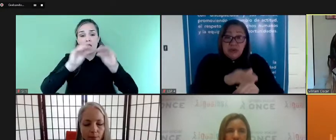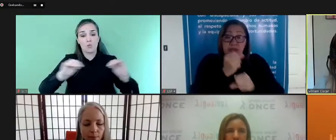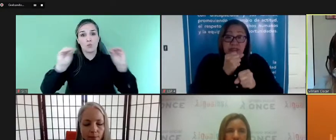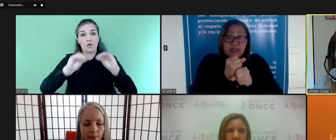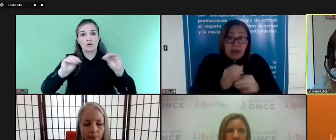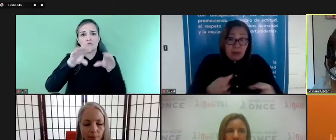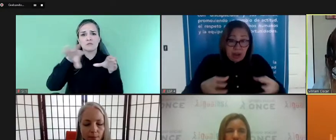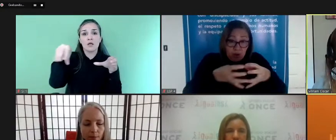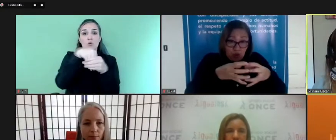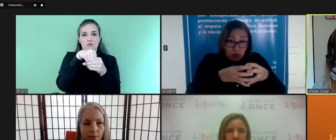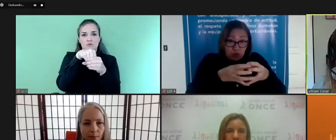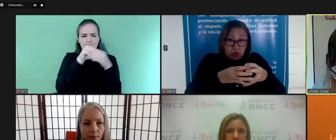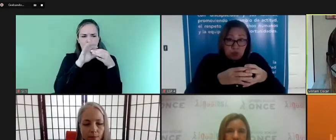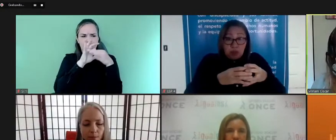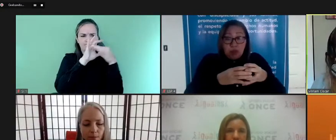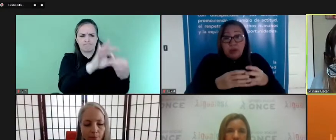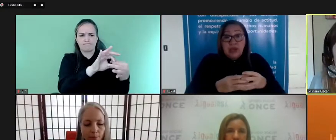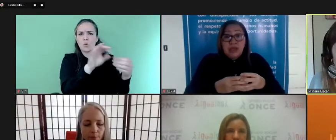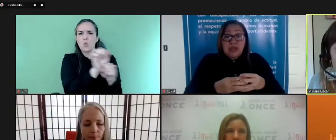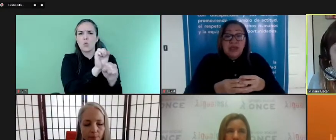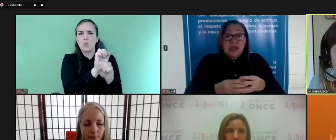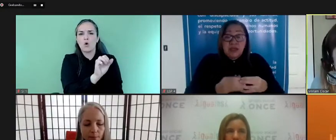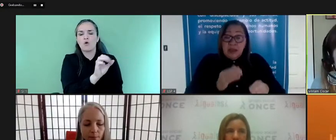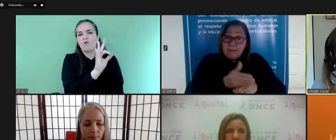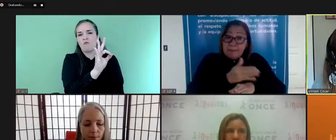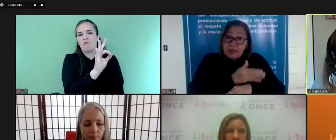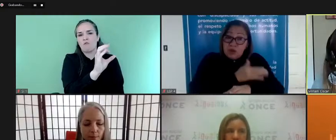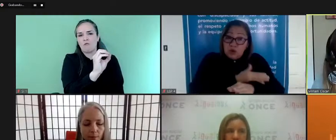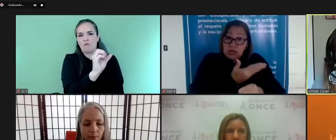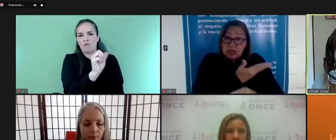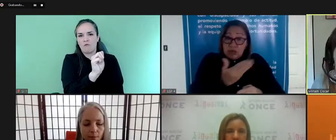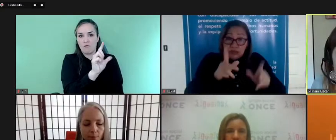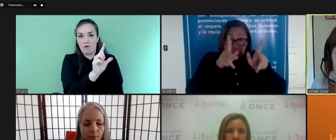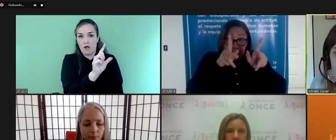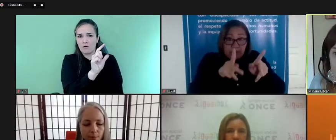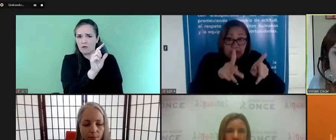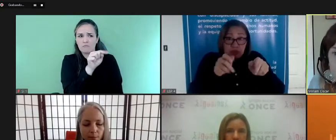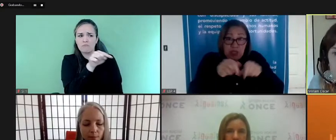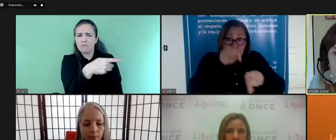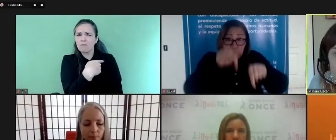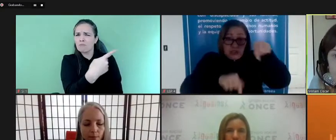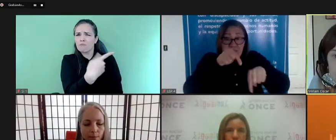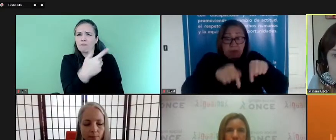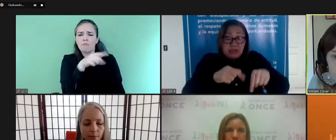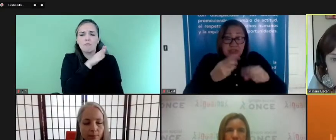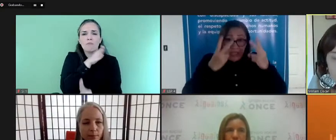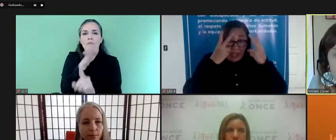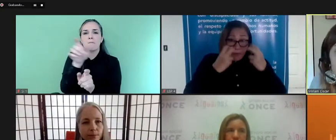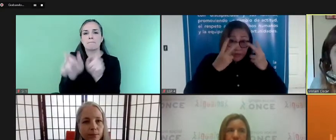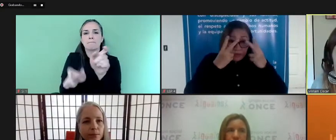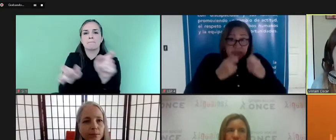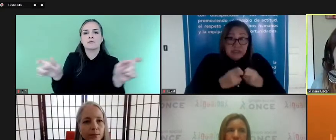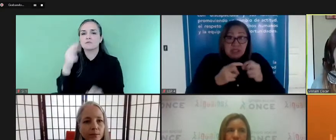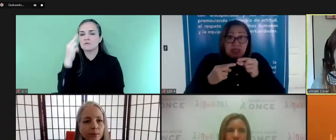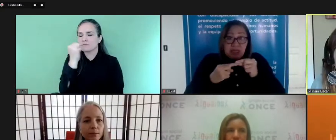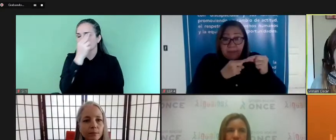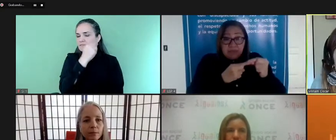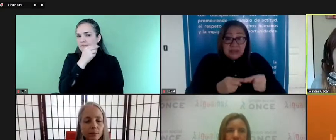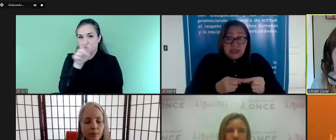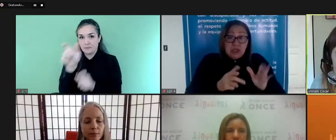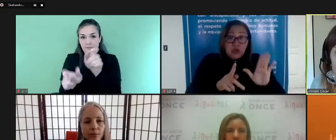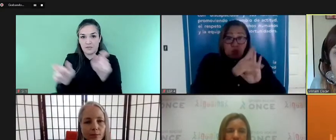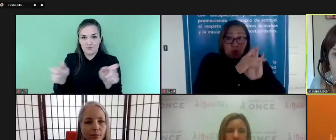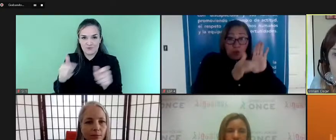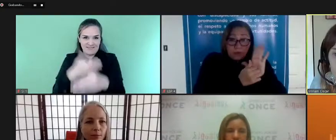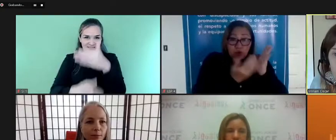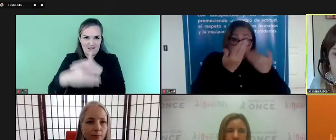education highlighting the work with fall contributing to better the situation of persons with